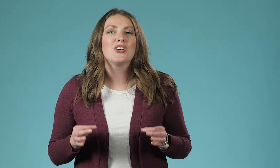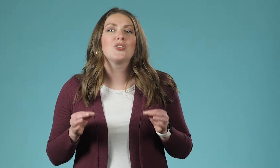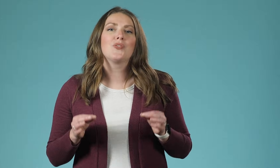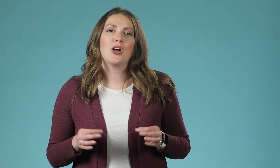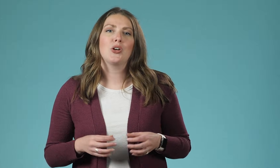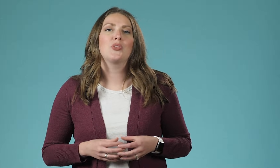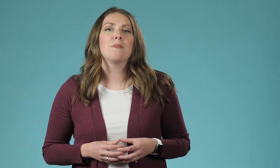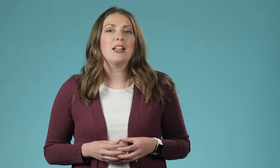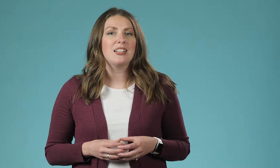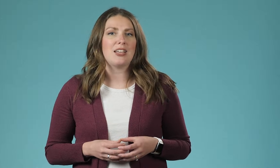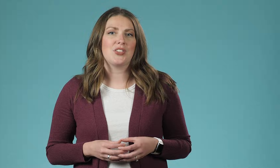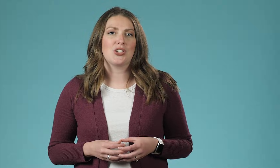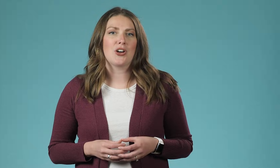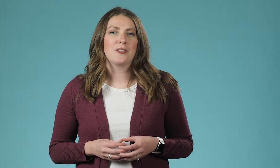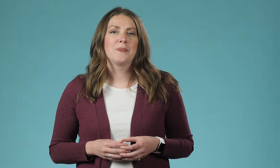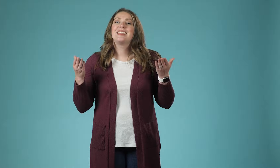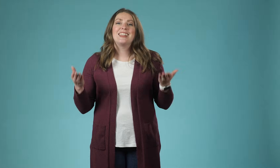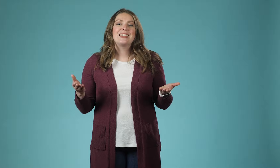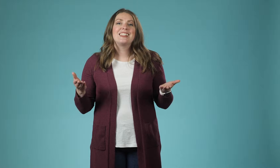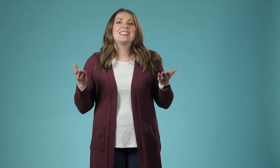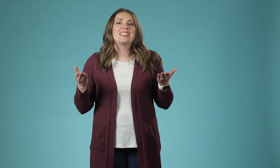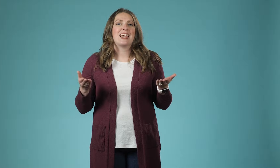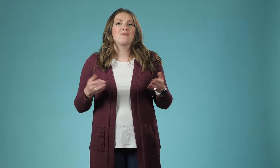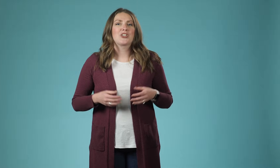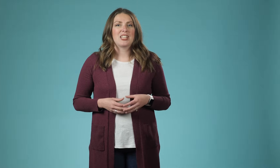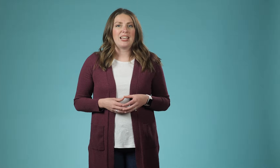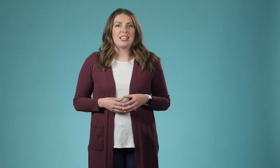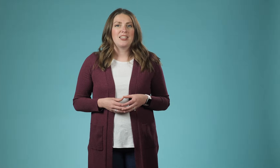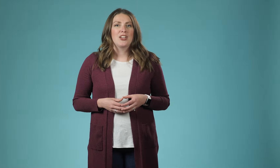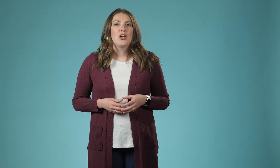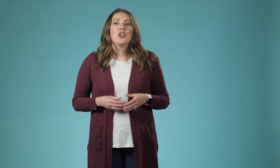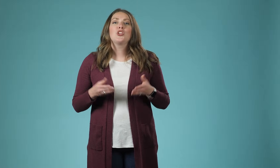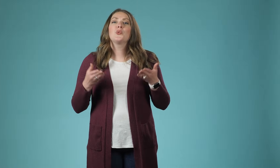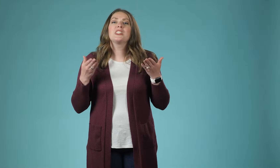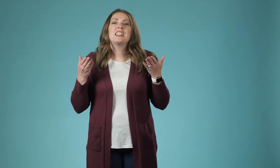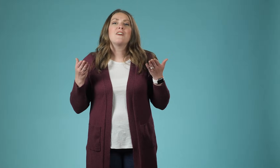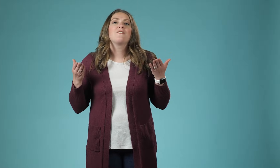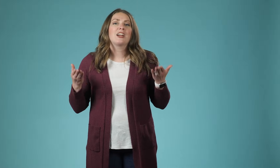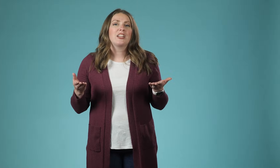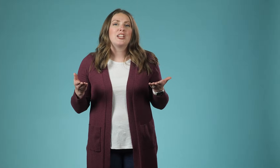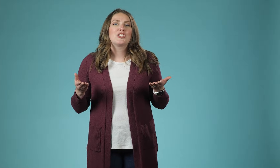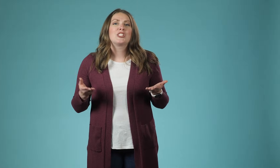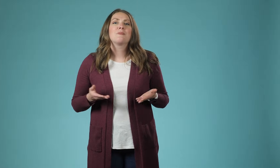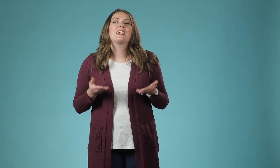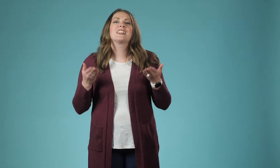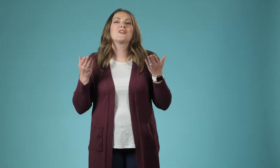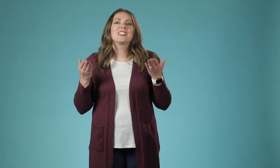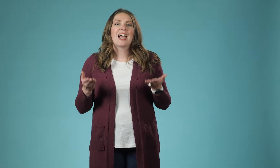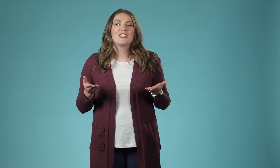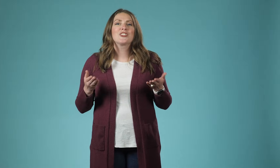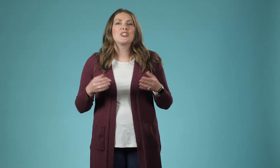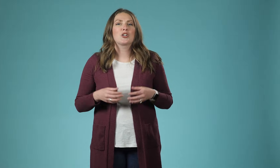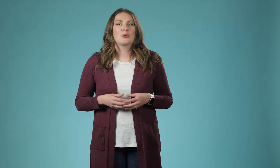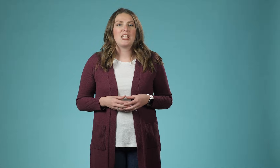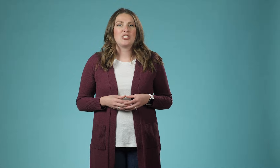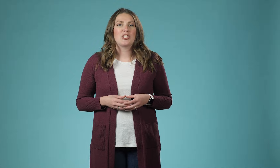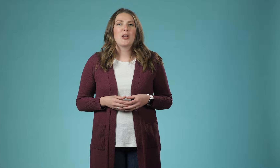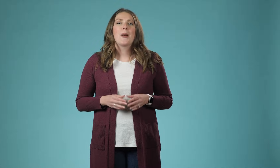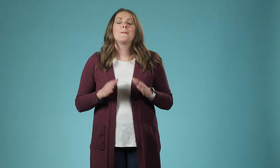still follow the melody of the song. This is the same for signing. You will see variations because of signers' interpretation, but